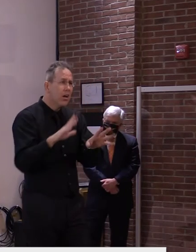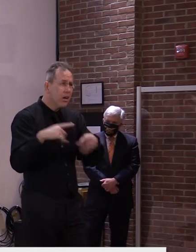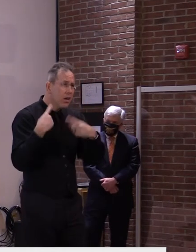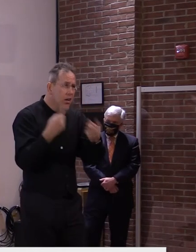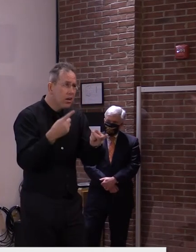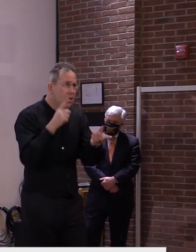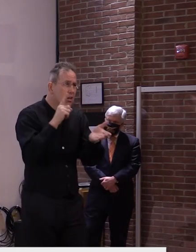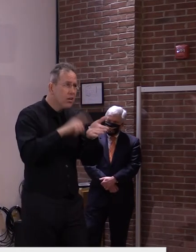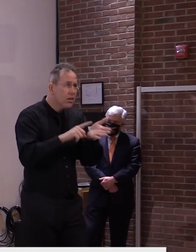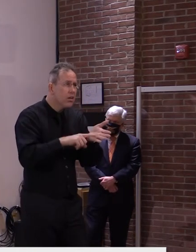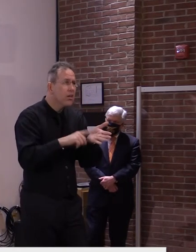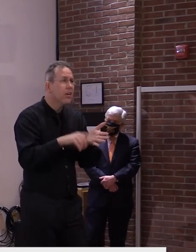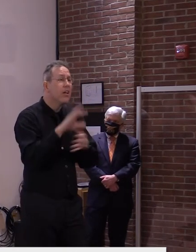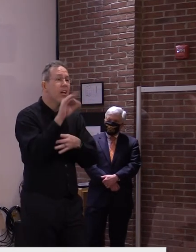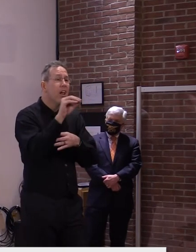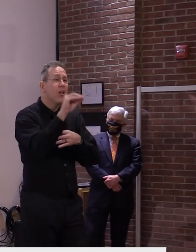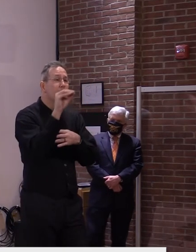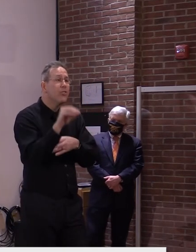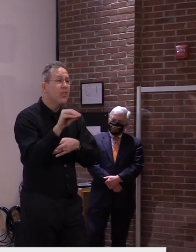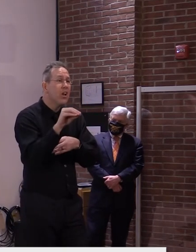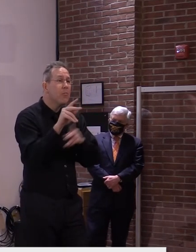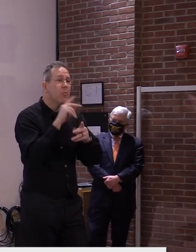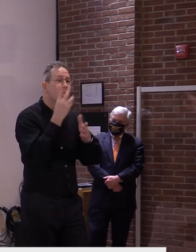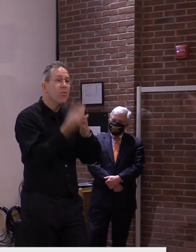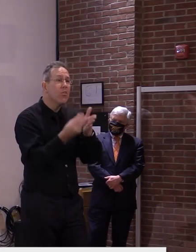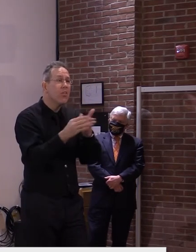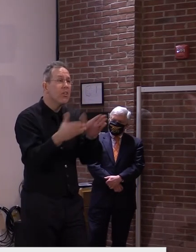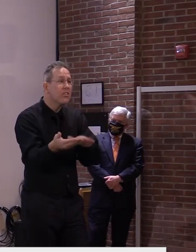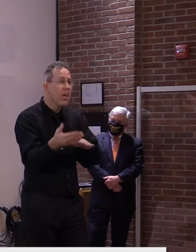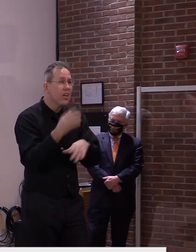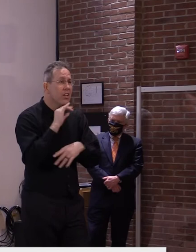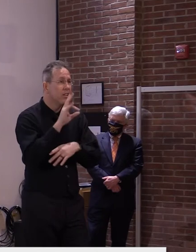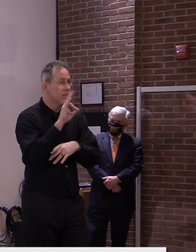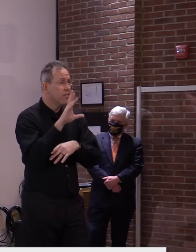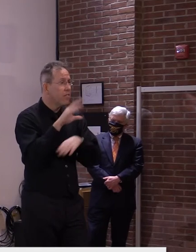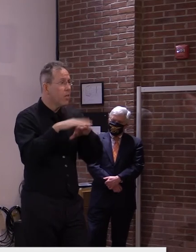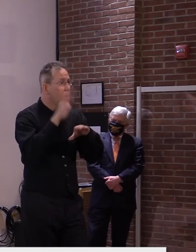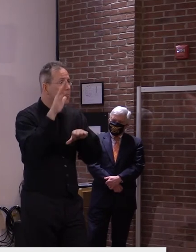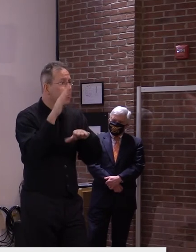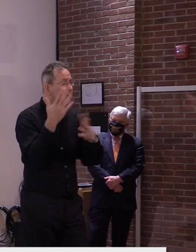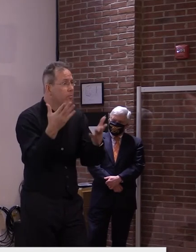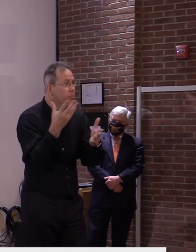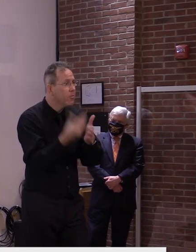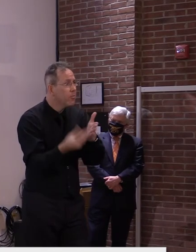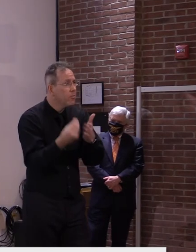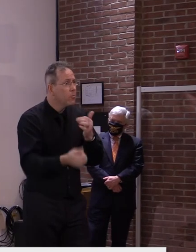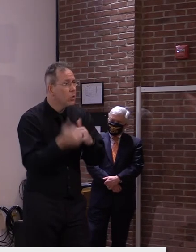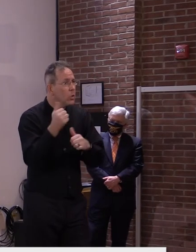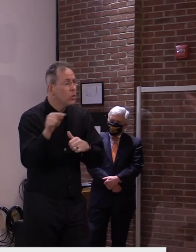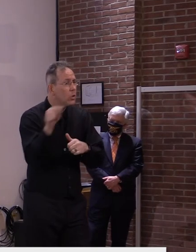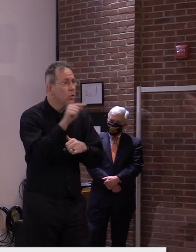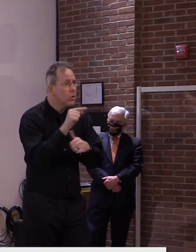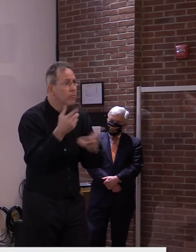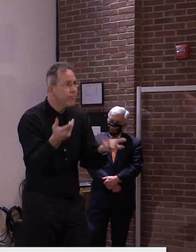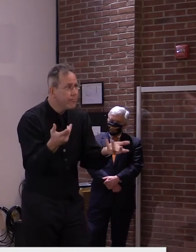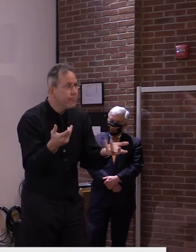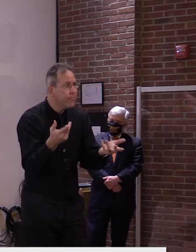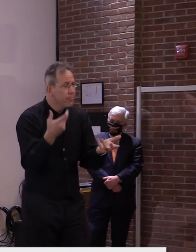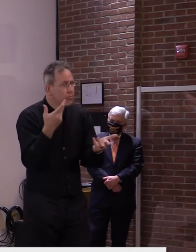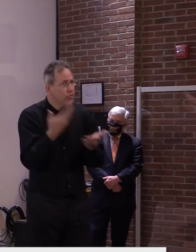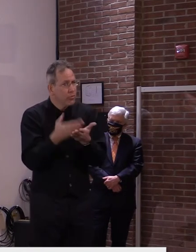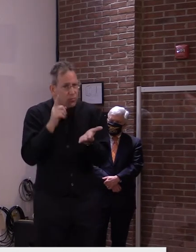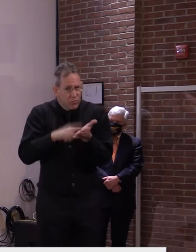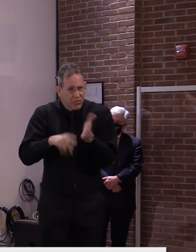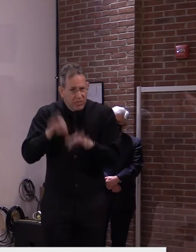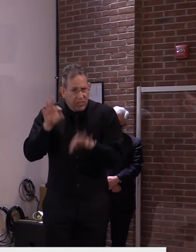death. So 90% of the deaths we've seen thus far are in the population over 65. So that's where we thought